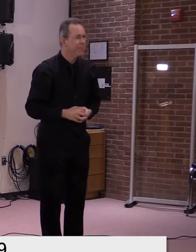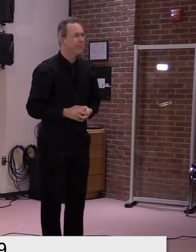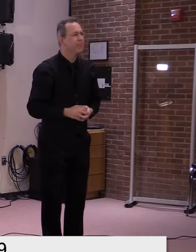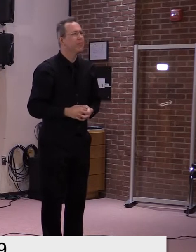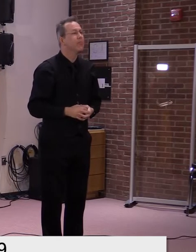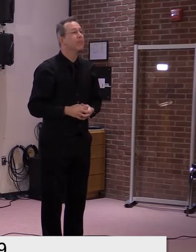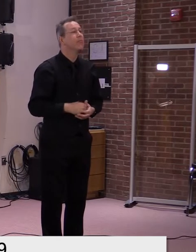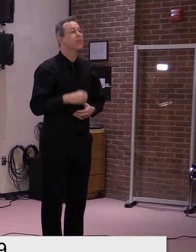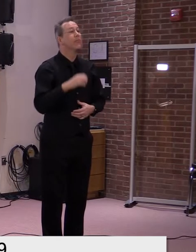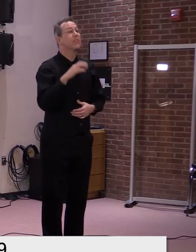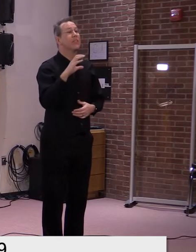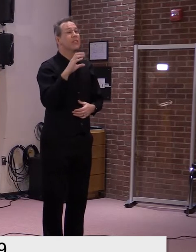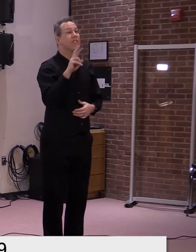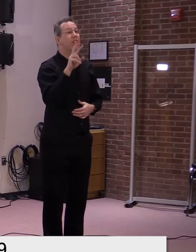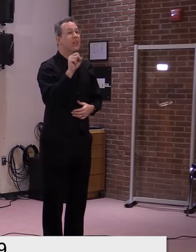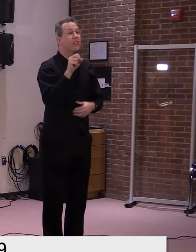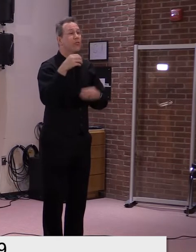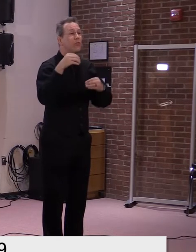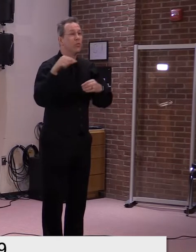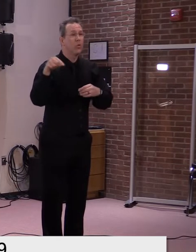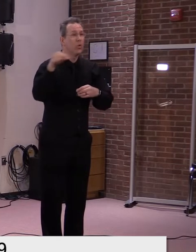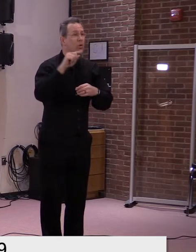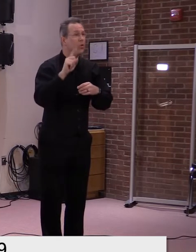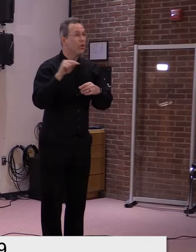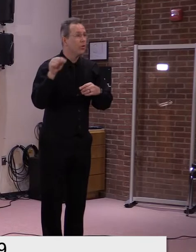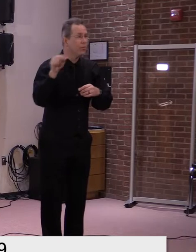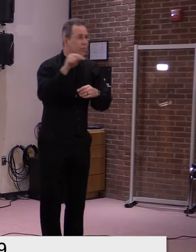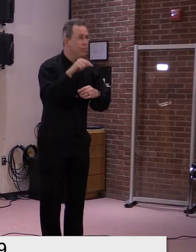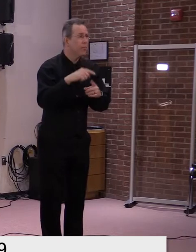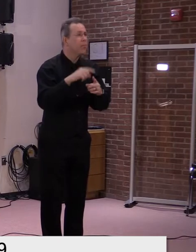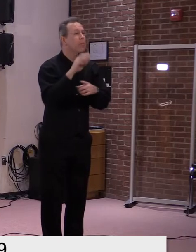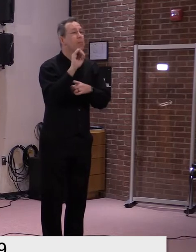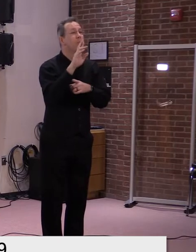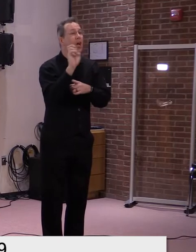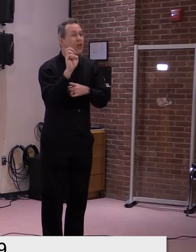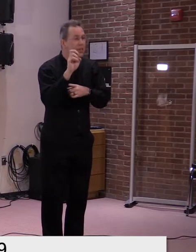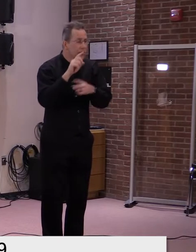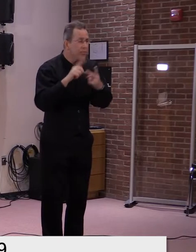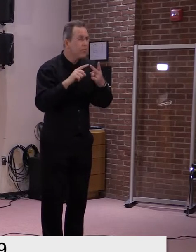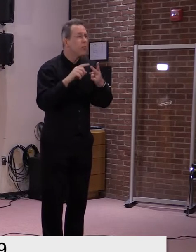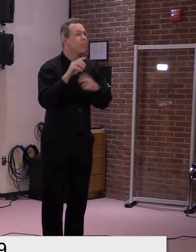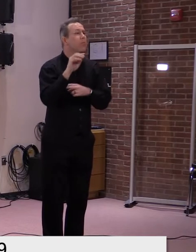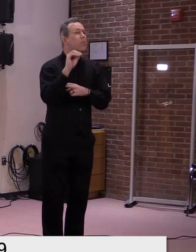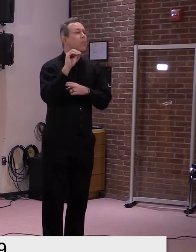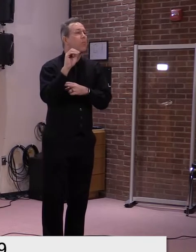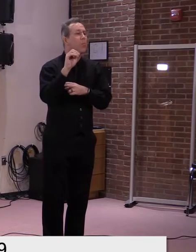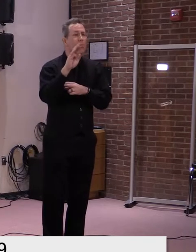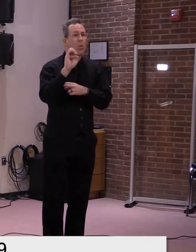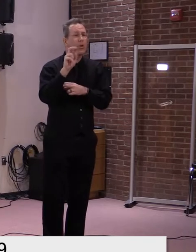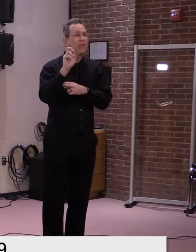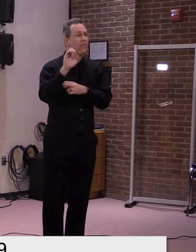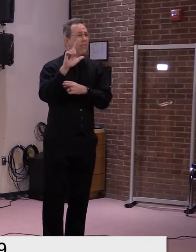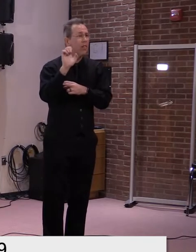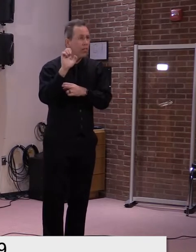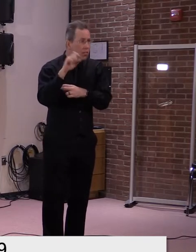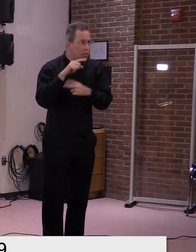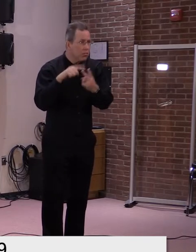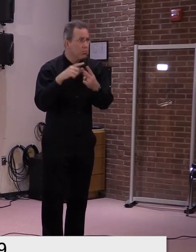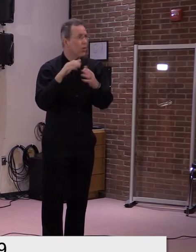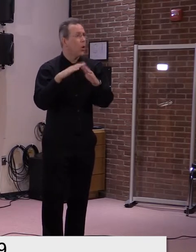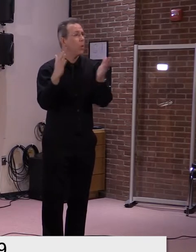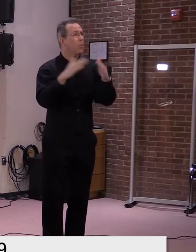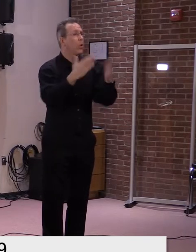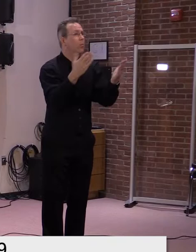pharmacy locations in Barrie and Morrisville began vaccinating Vermonters over the weekend. This week,